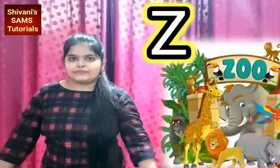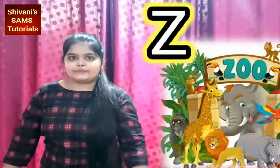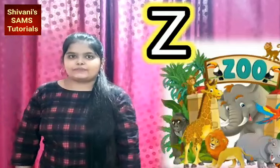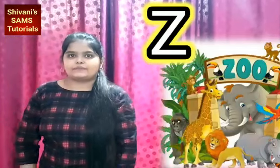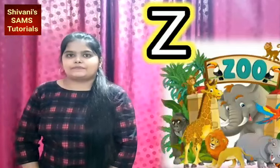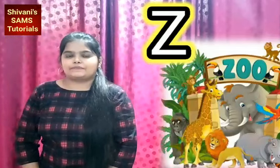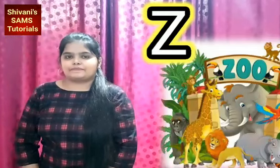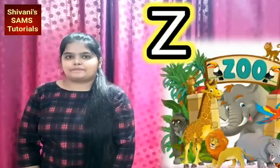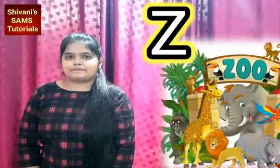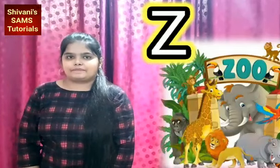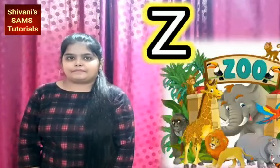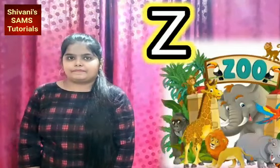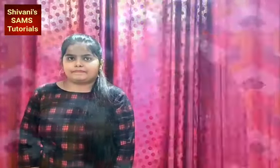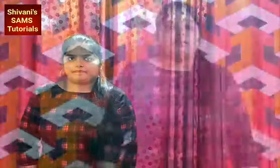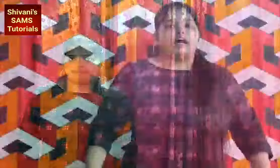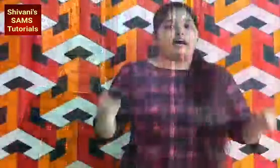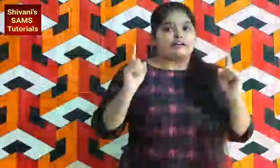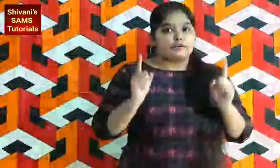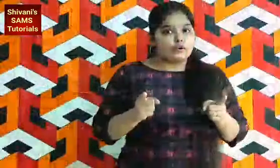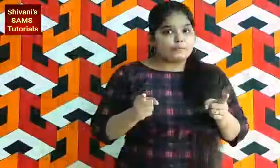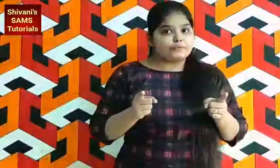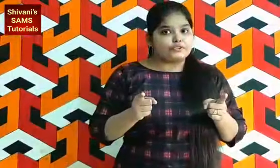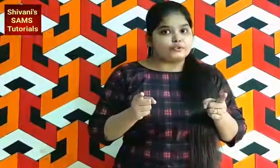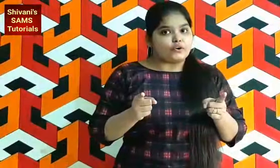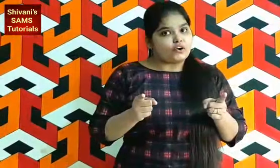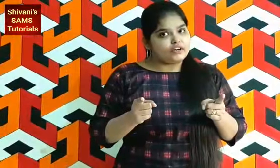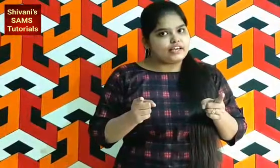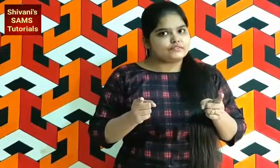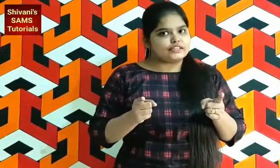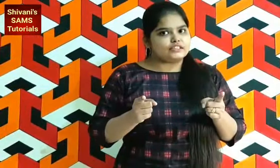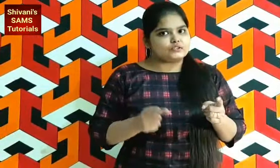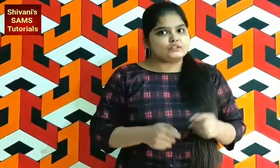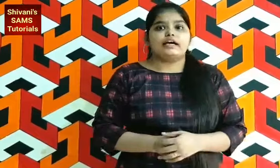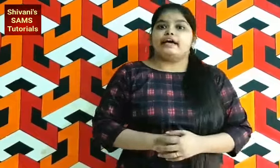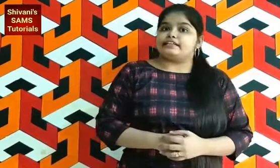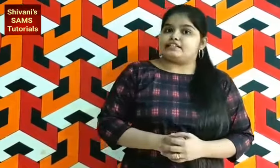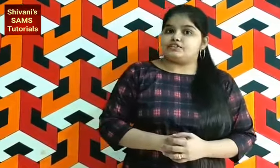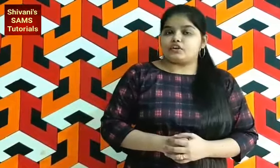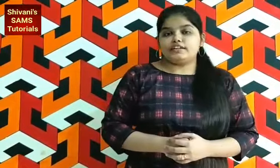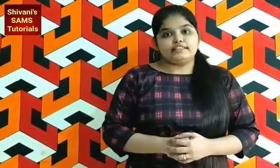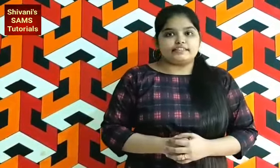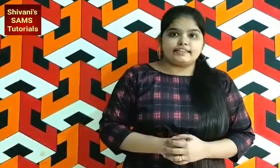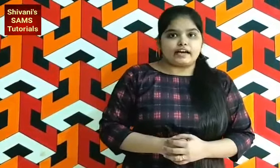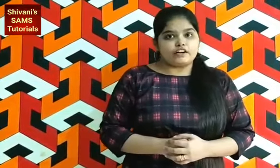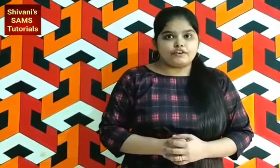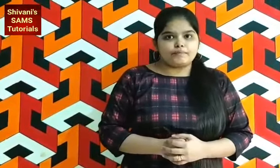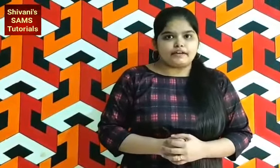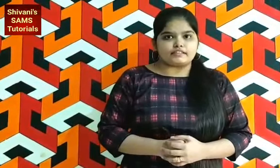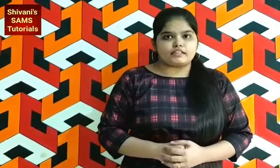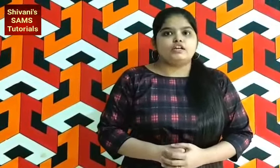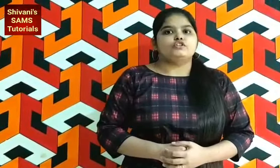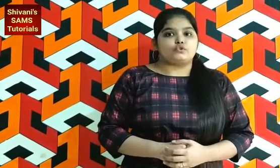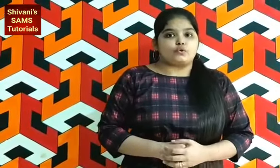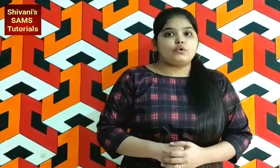zoo. I hope you all have understood and enjoyed learning alphabets. So,